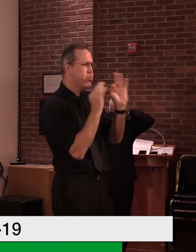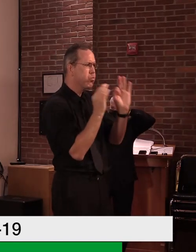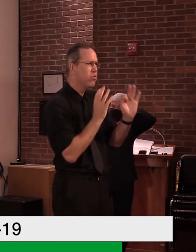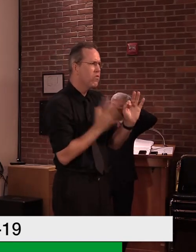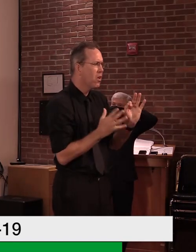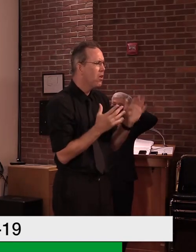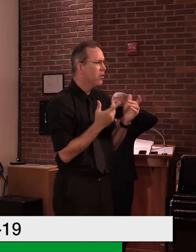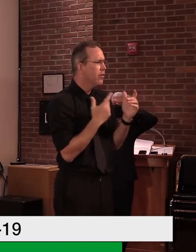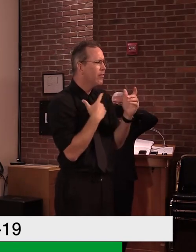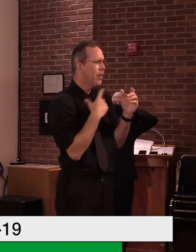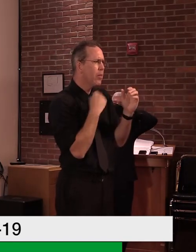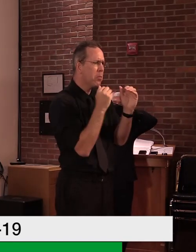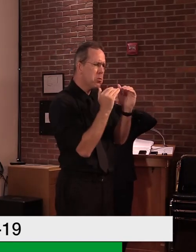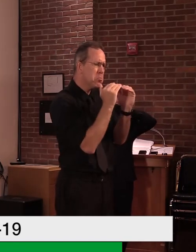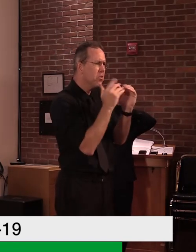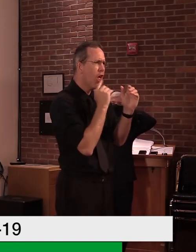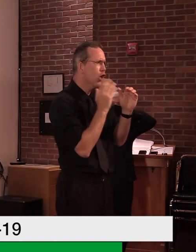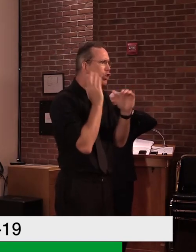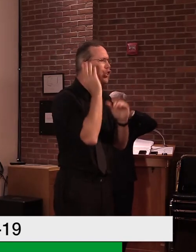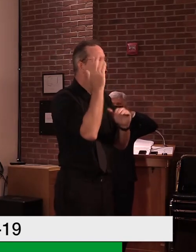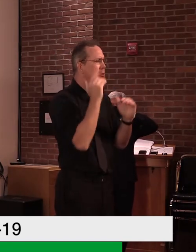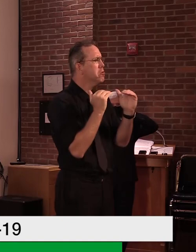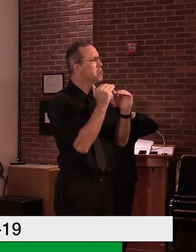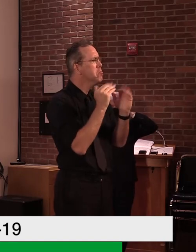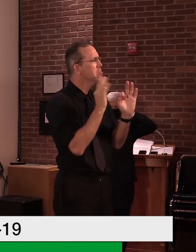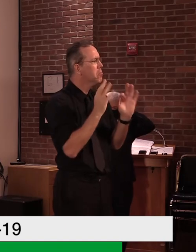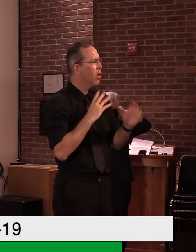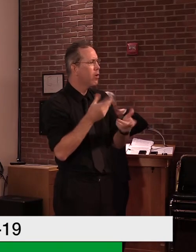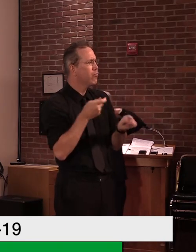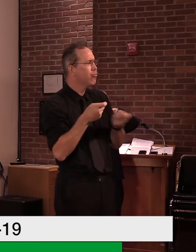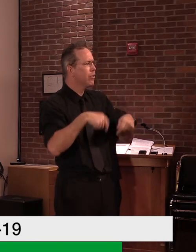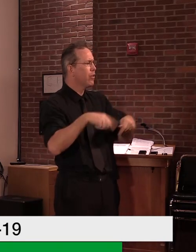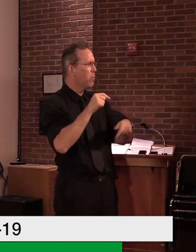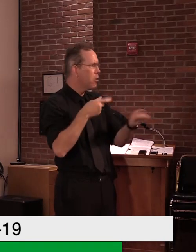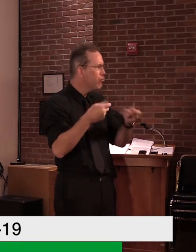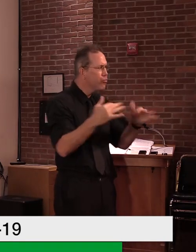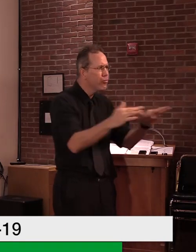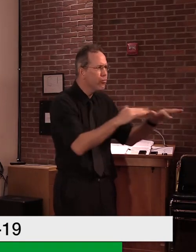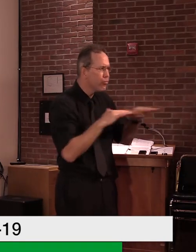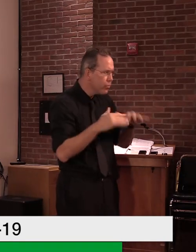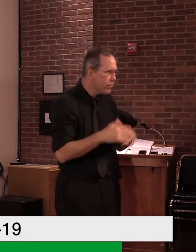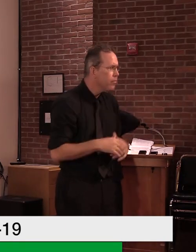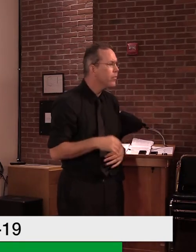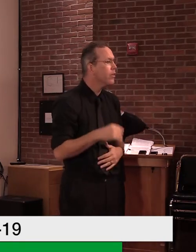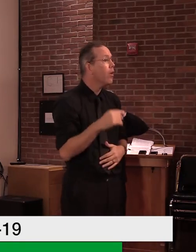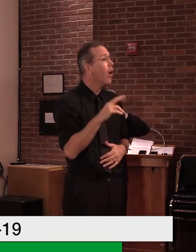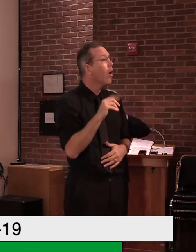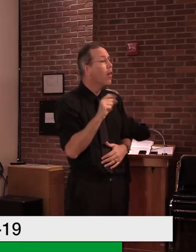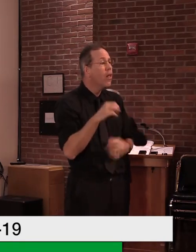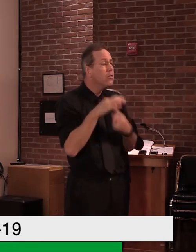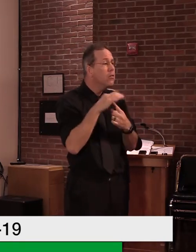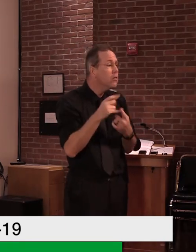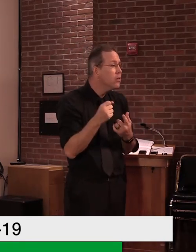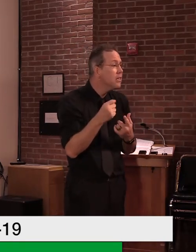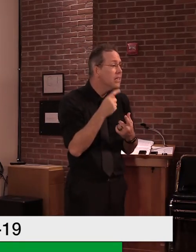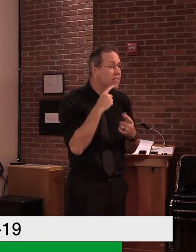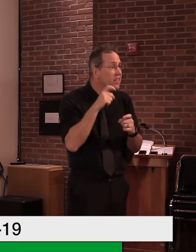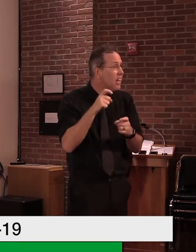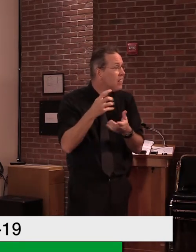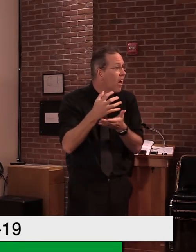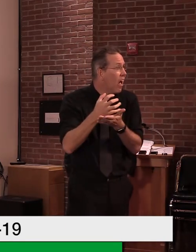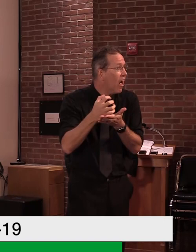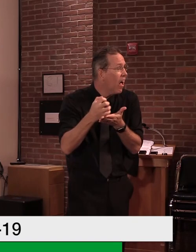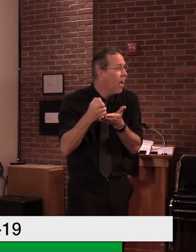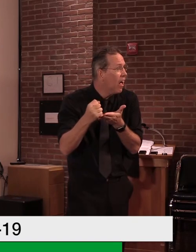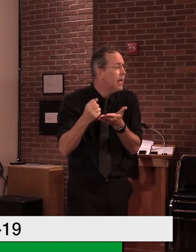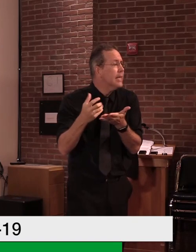if we're in a state where the supply chain has been disrupted, as we talked in an earlier